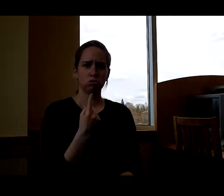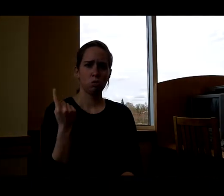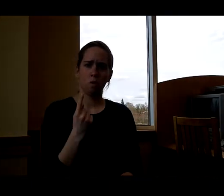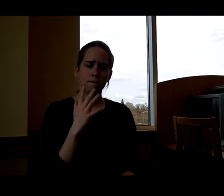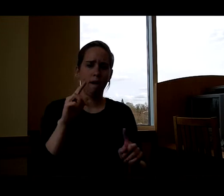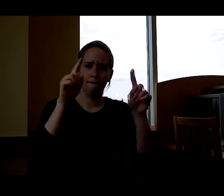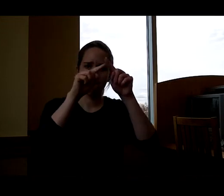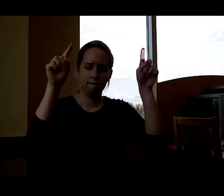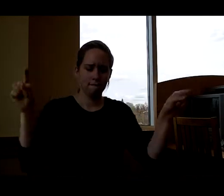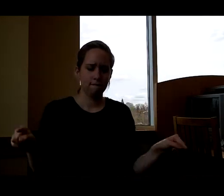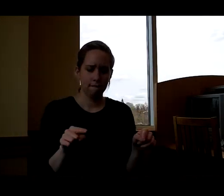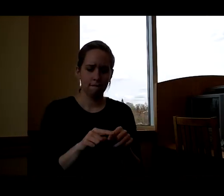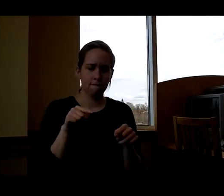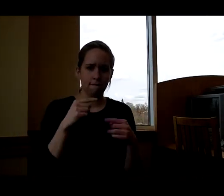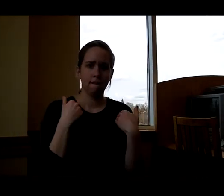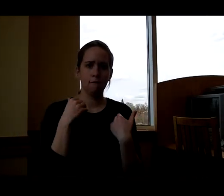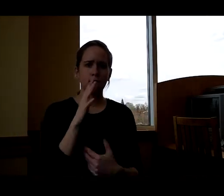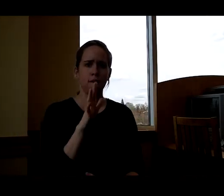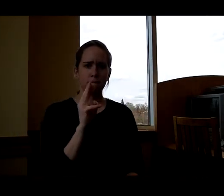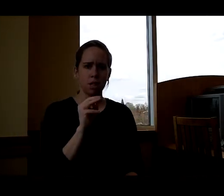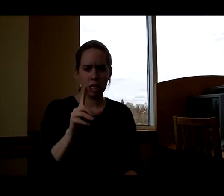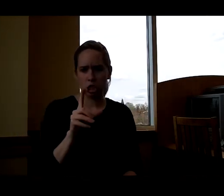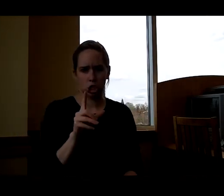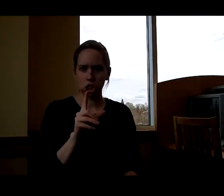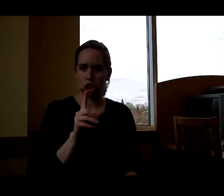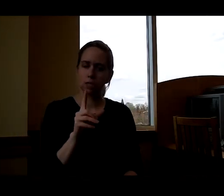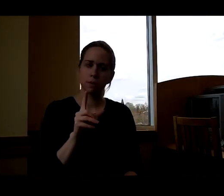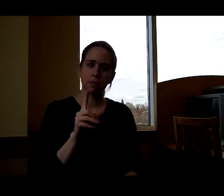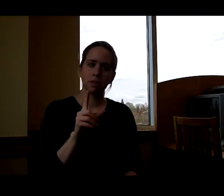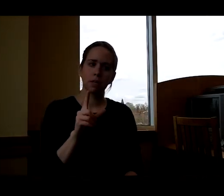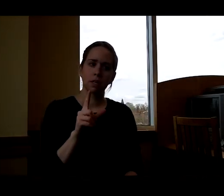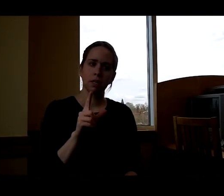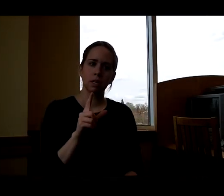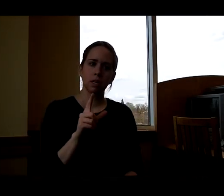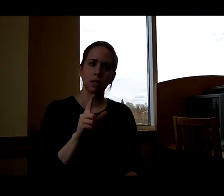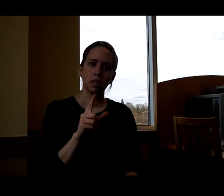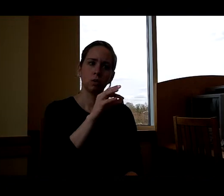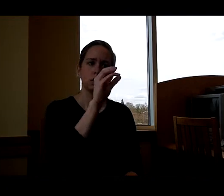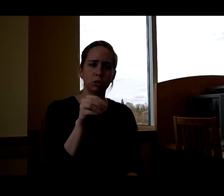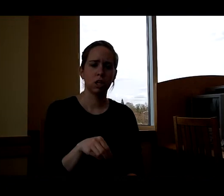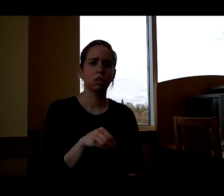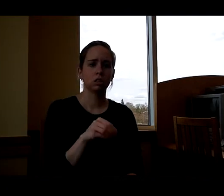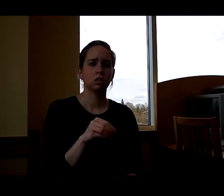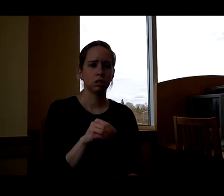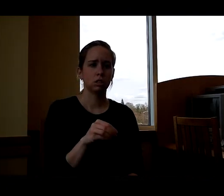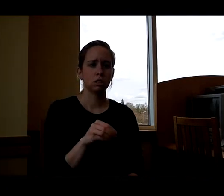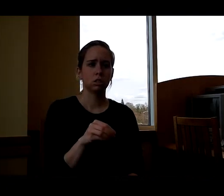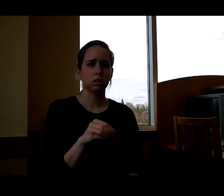this box of air that I've got. What percentage of the relative humidity? What's